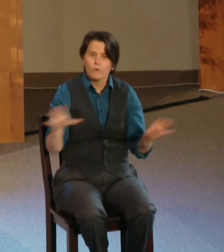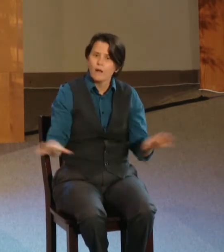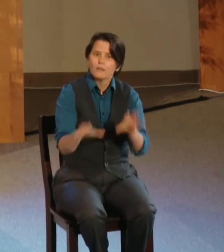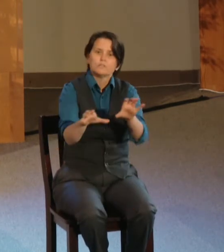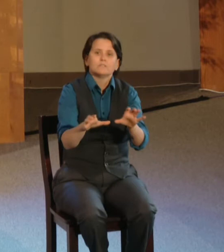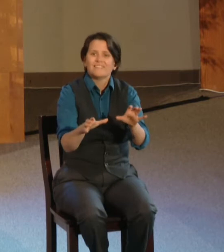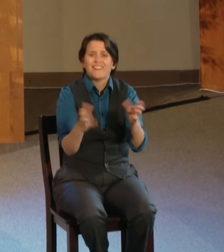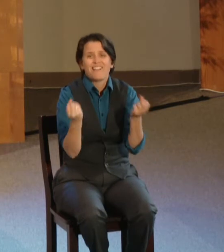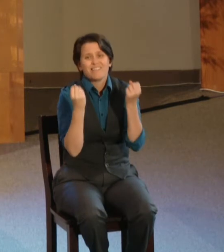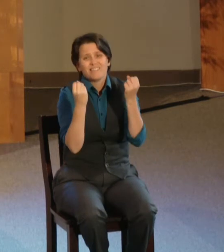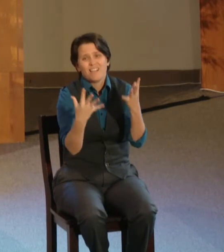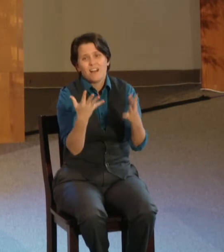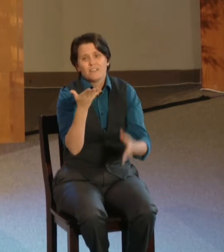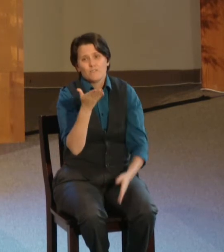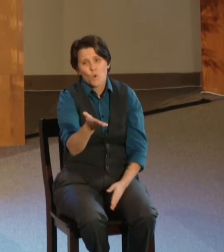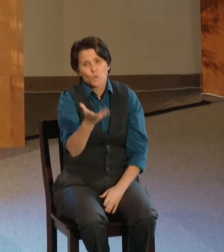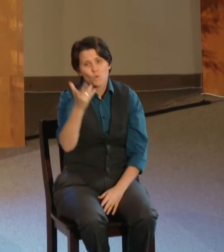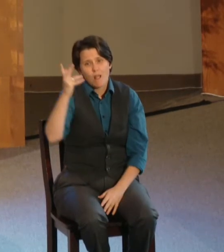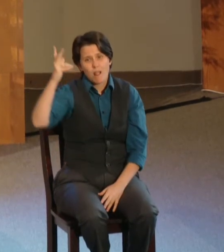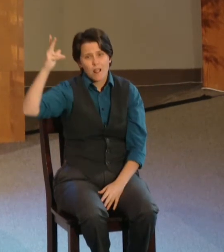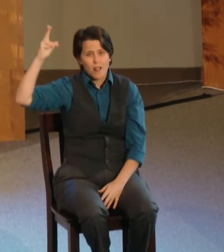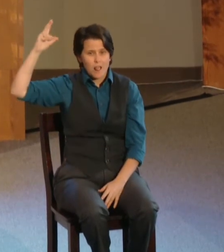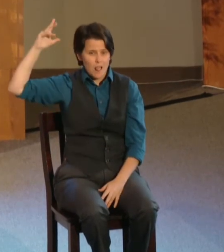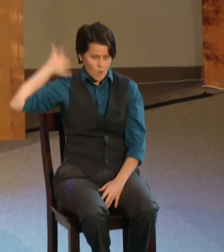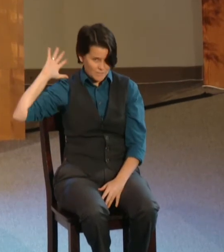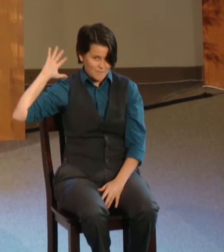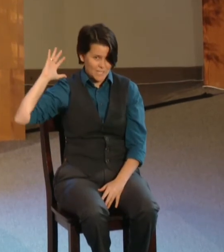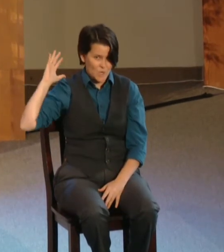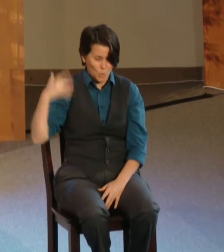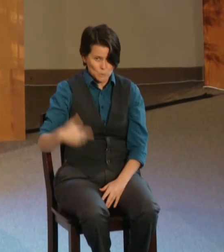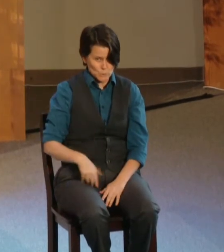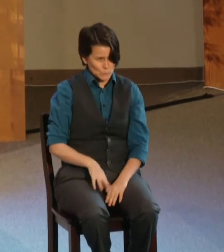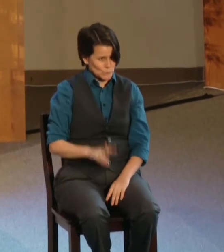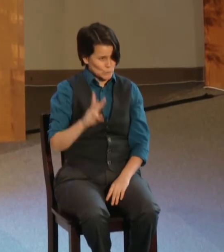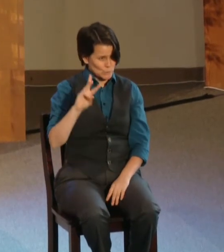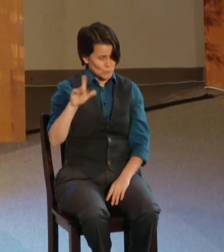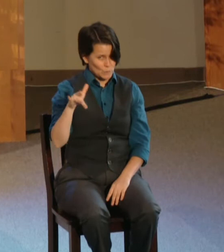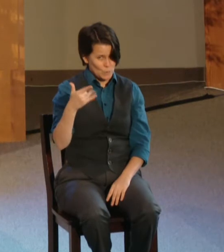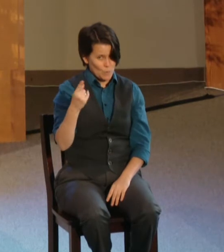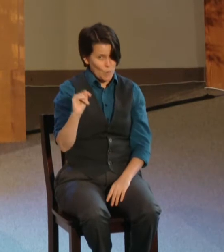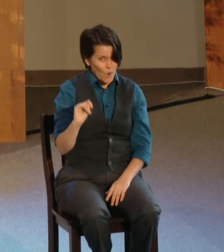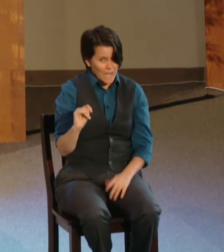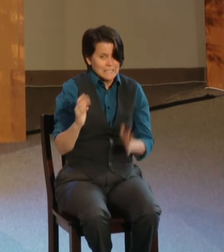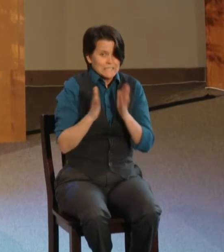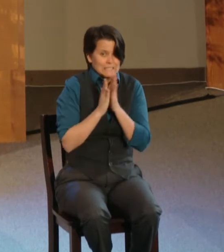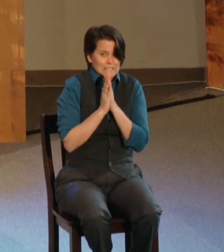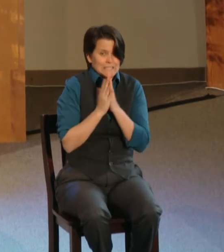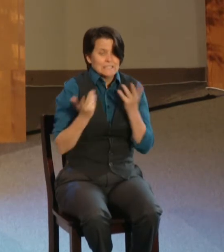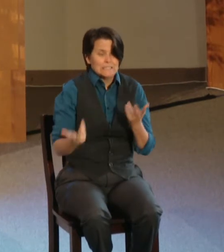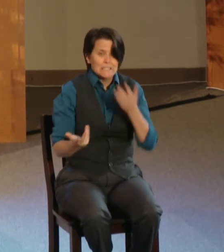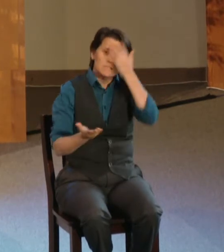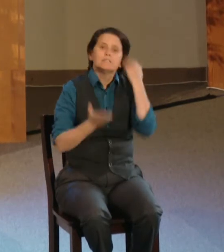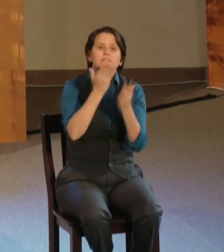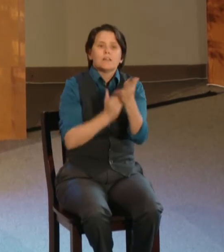long time ago, my friends. What? Yes, they were a long time ago. Some people